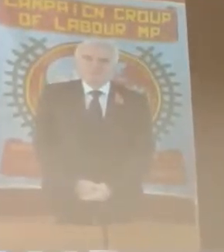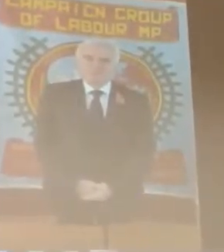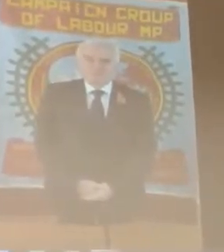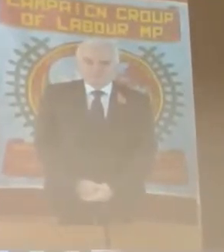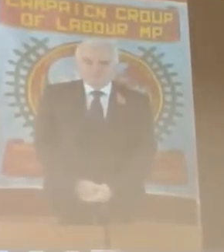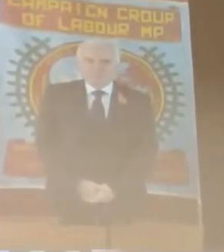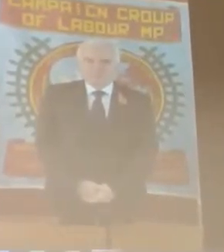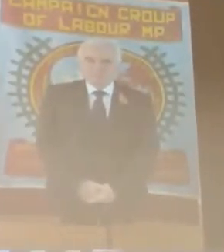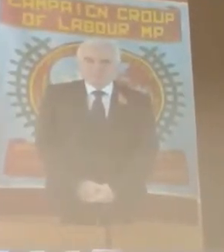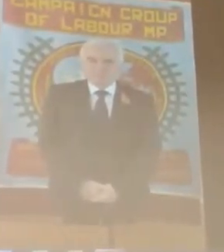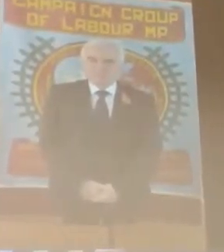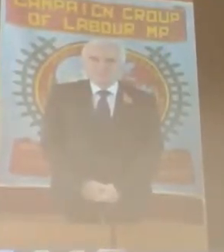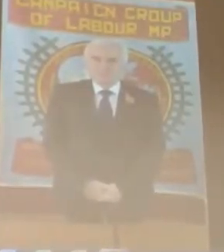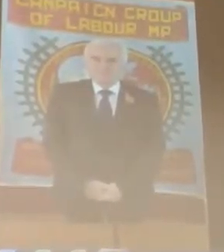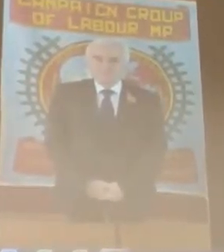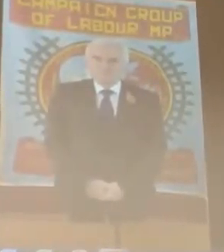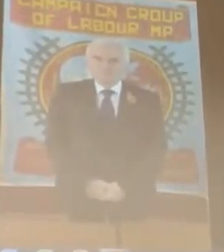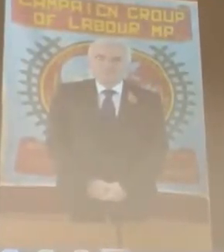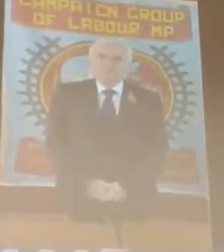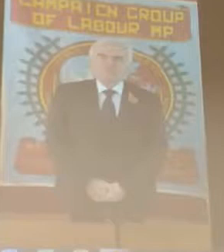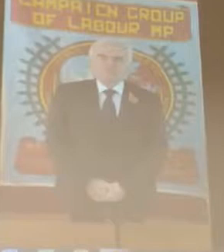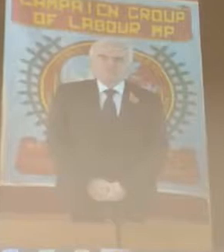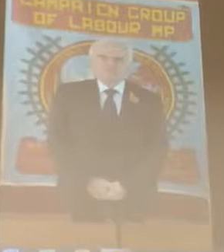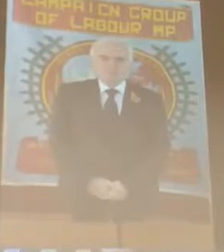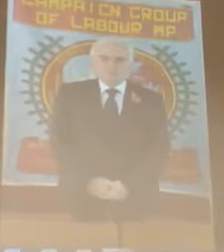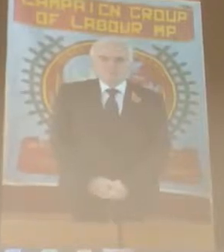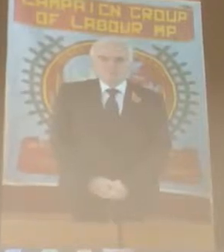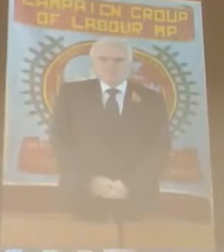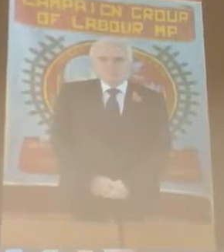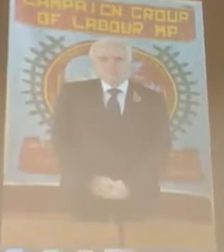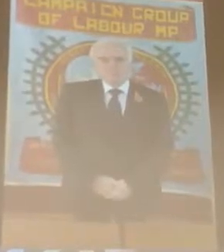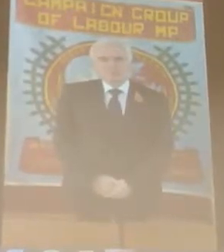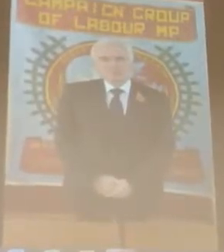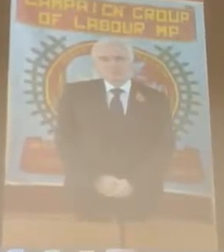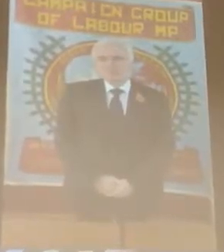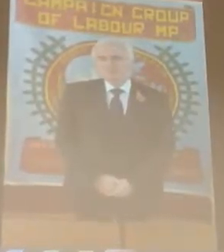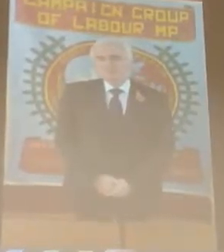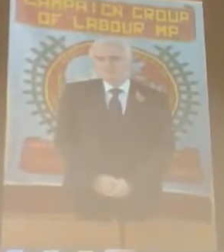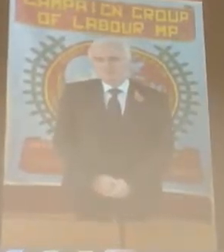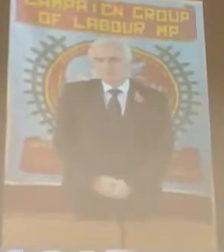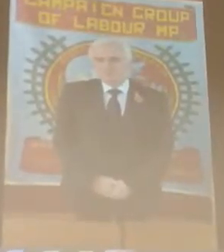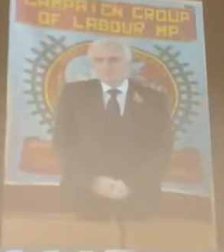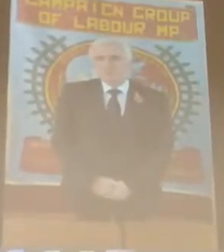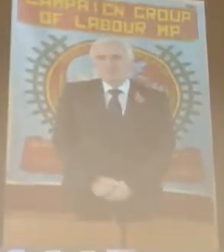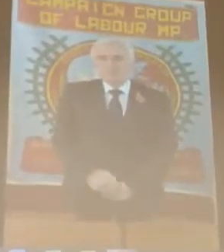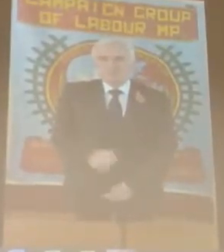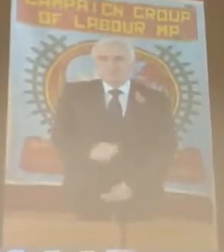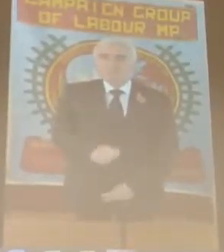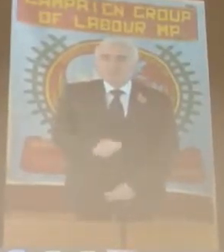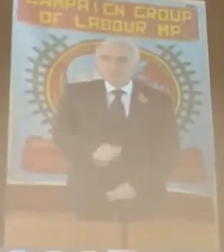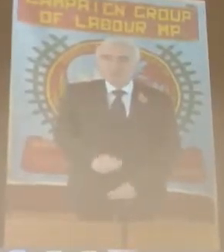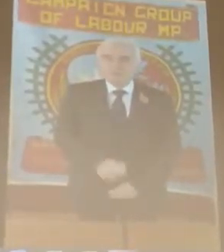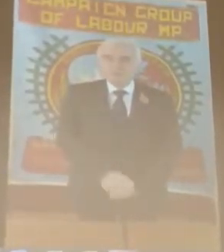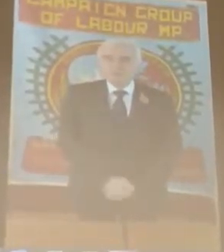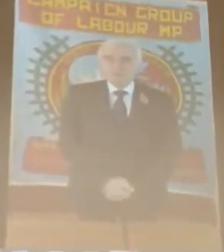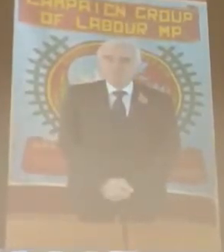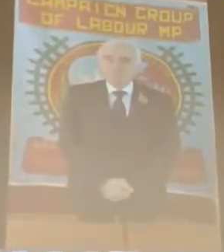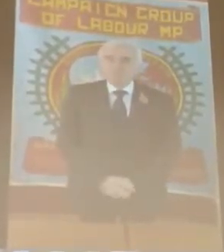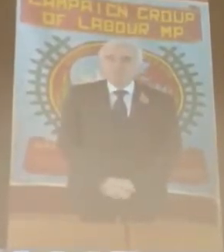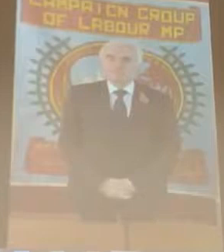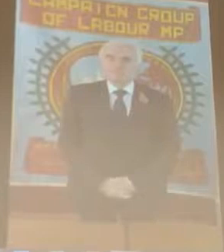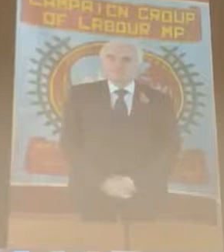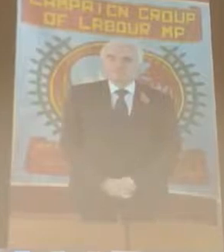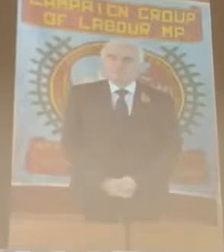of 7 years of hard austerity. And we have to remember that the Tories took a specific decision that they were going to